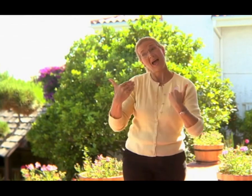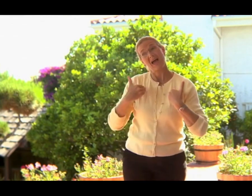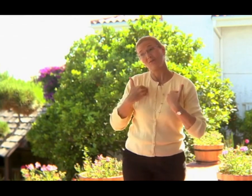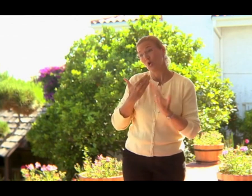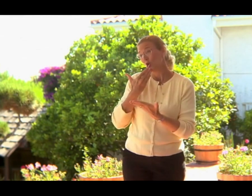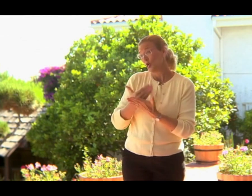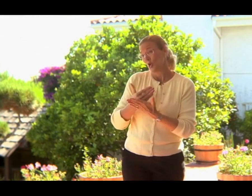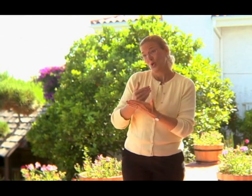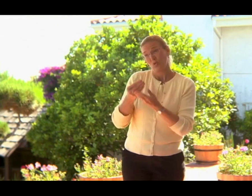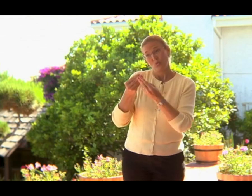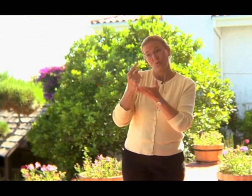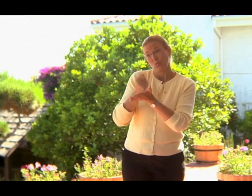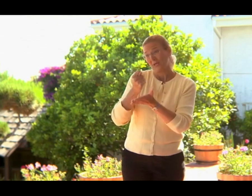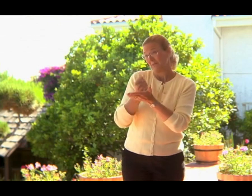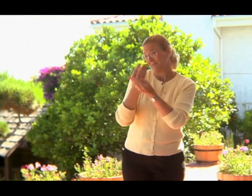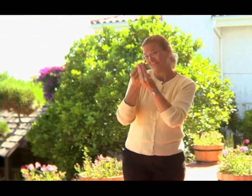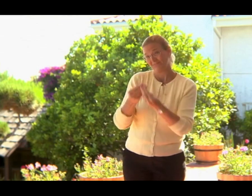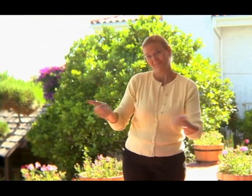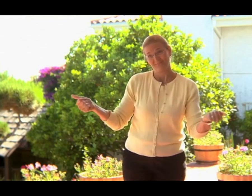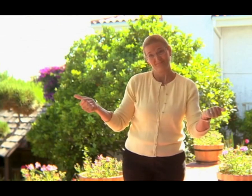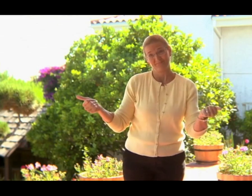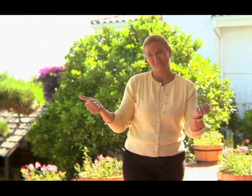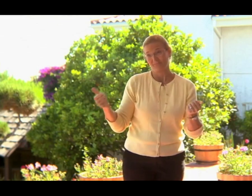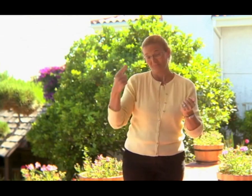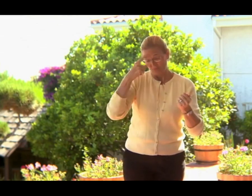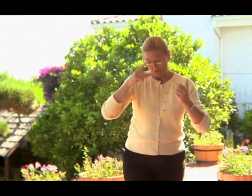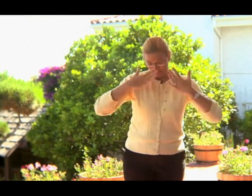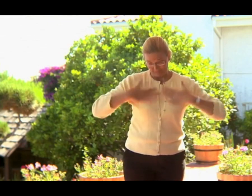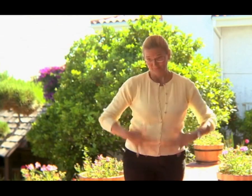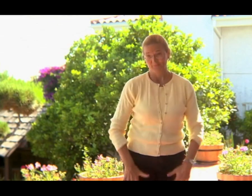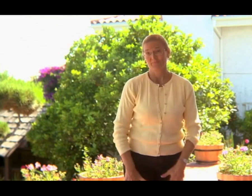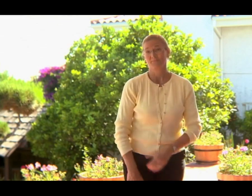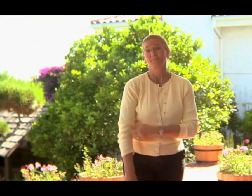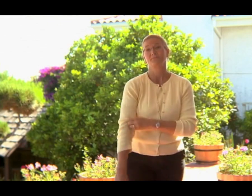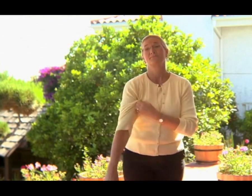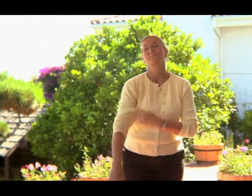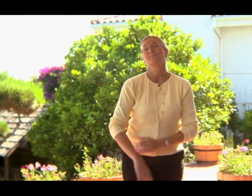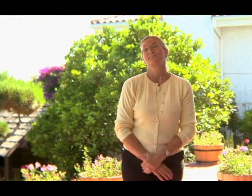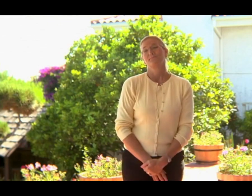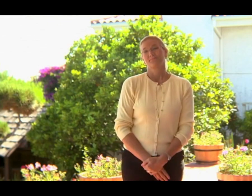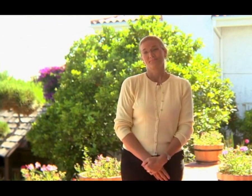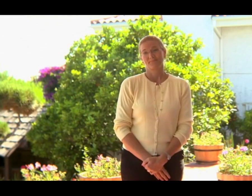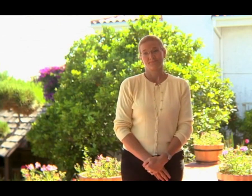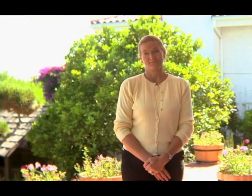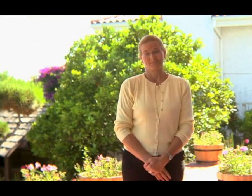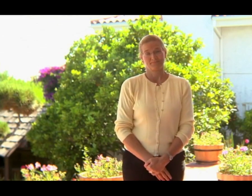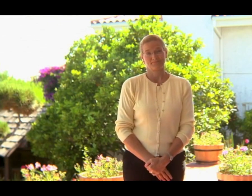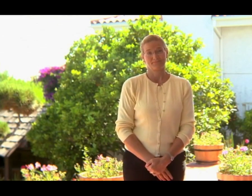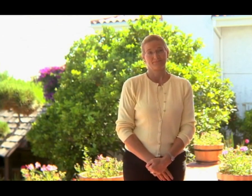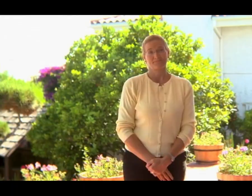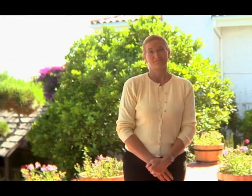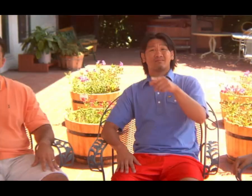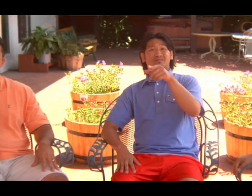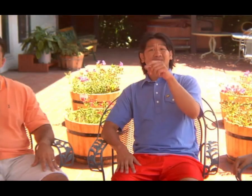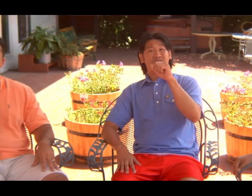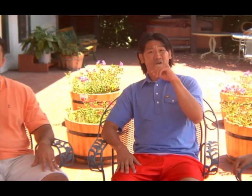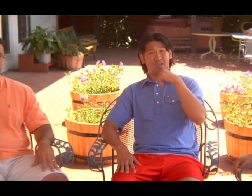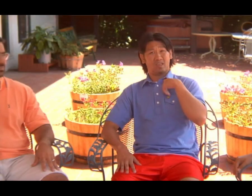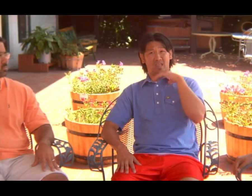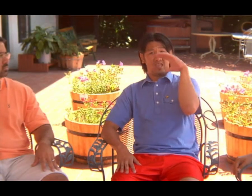worse, there is not yet an especially good method to treat this type of cancer after it has spread to other parts of the body. So